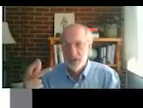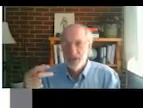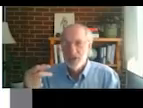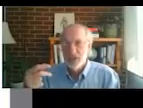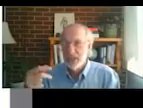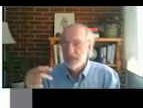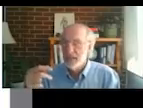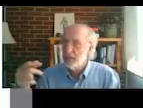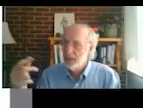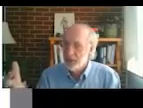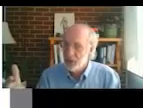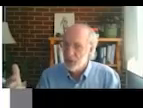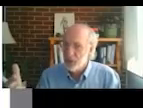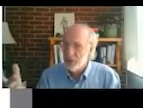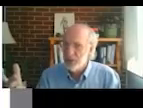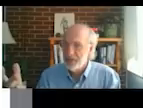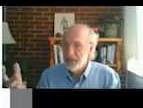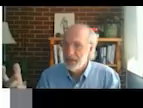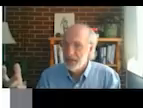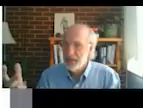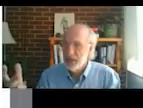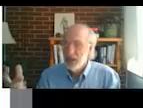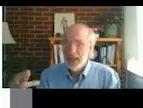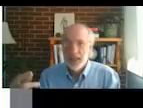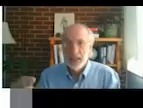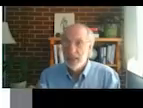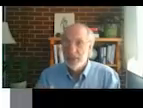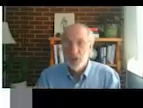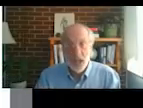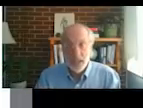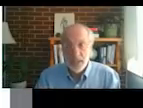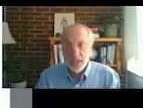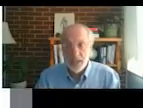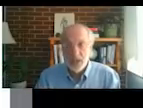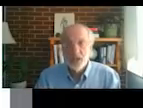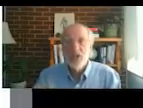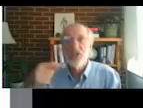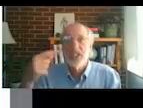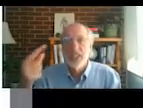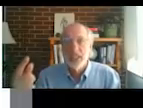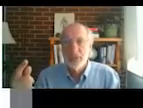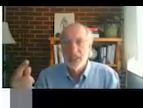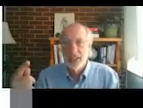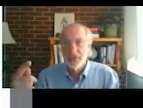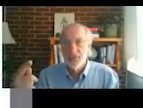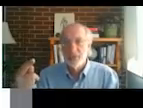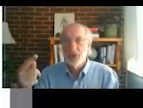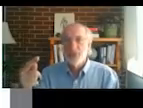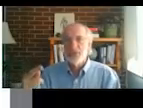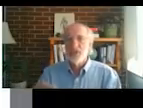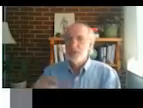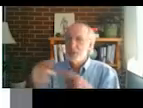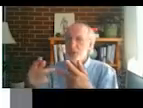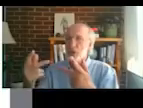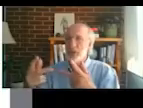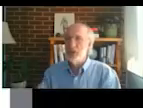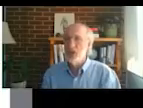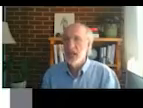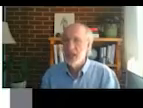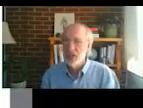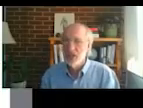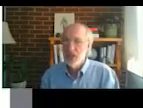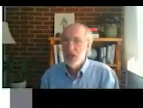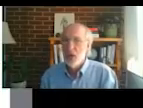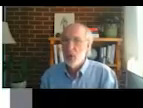procedures, using physical prompt if needed, and if not needed, using an imitative prompt, simply showing